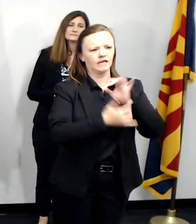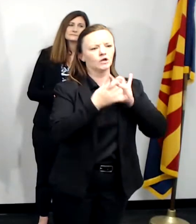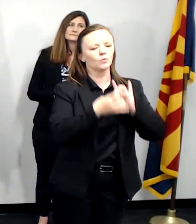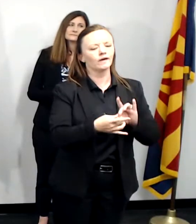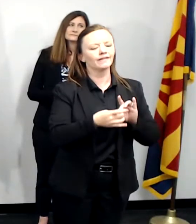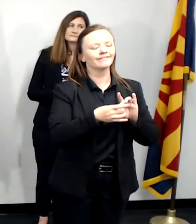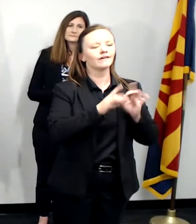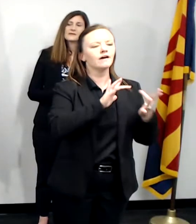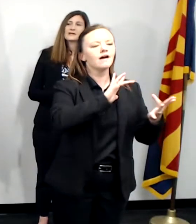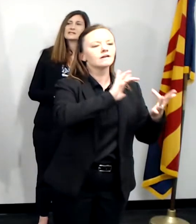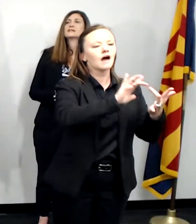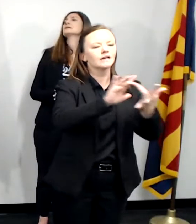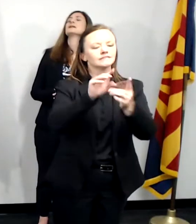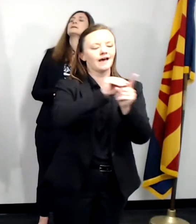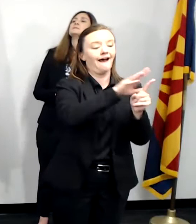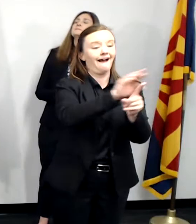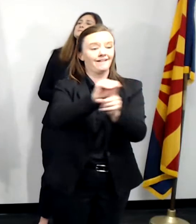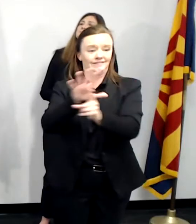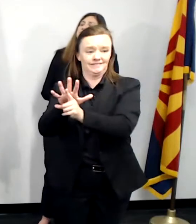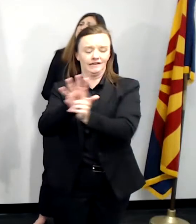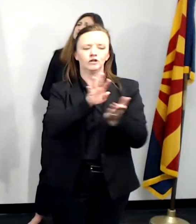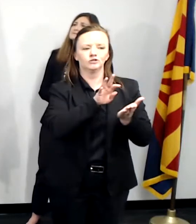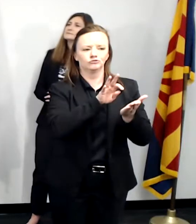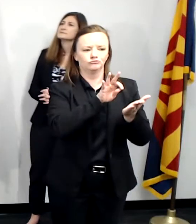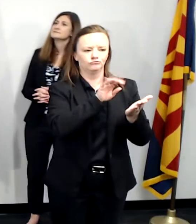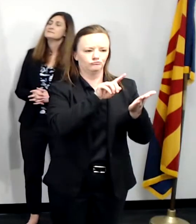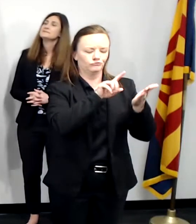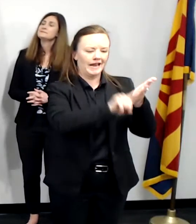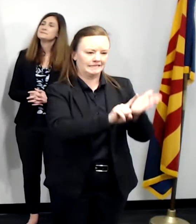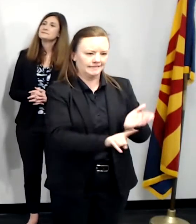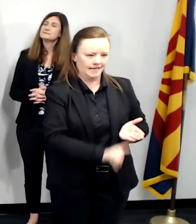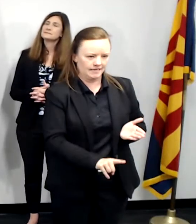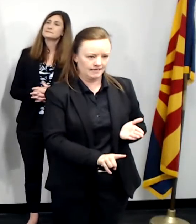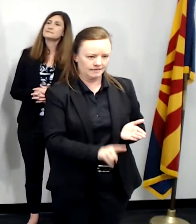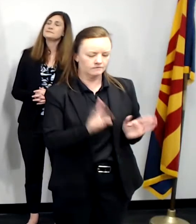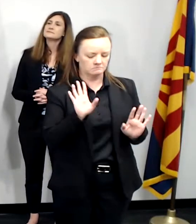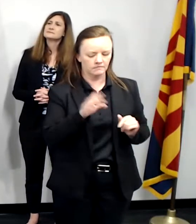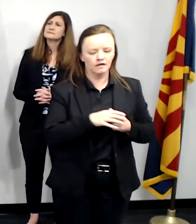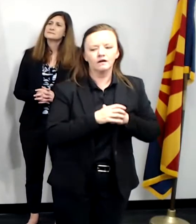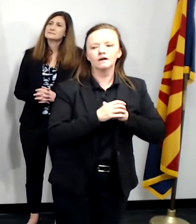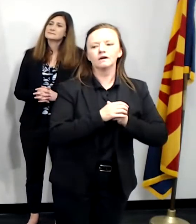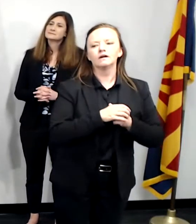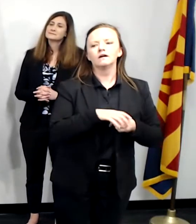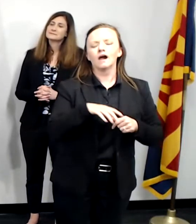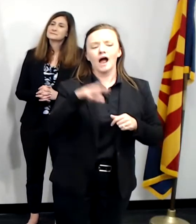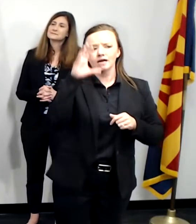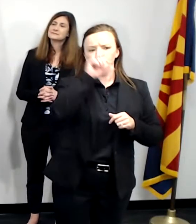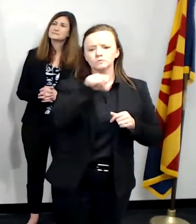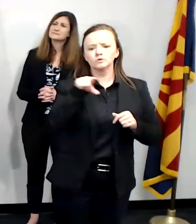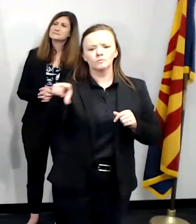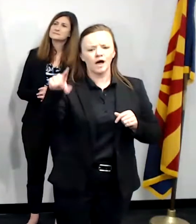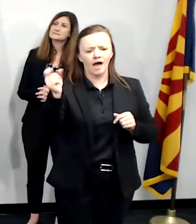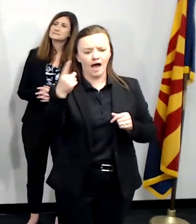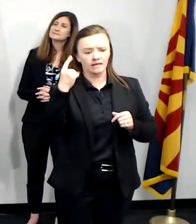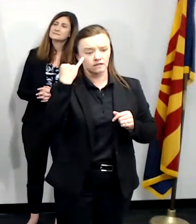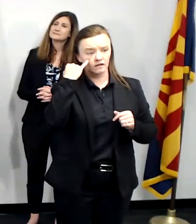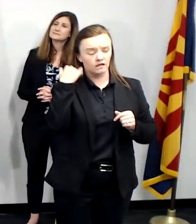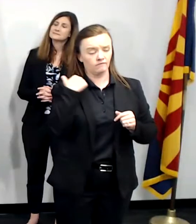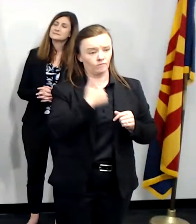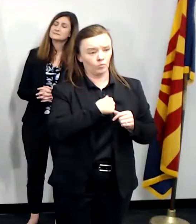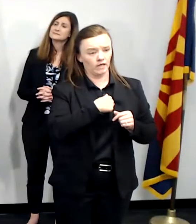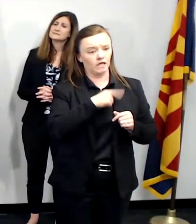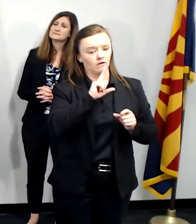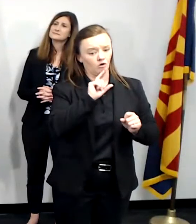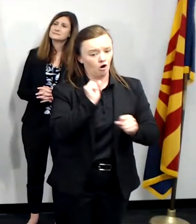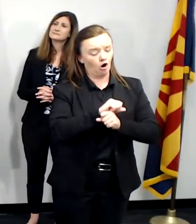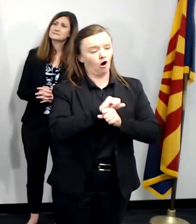tracing? So the question is about contact tracing, and I assume, Stephen, you're asking whether or not we're doing it at this time